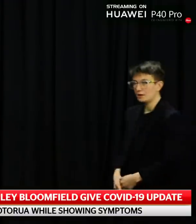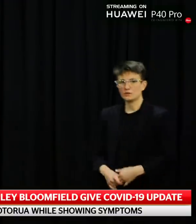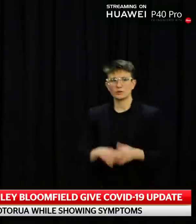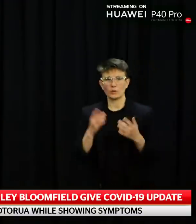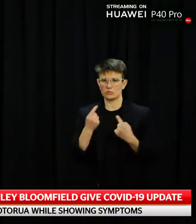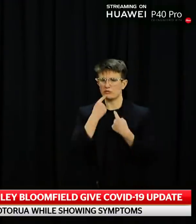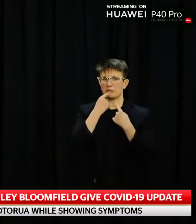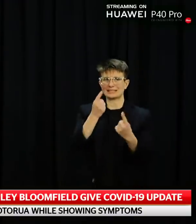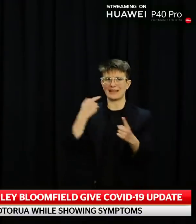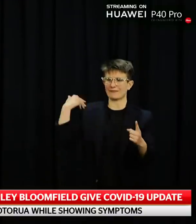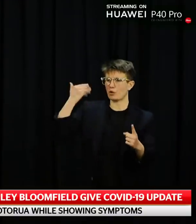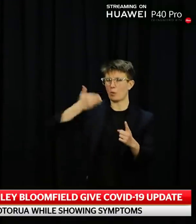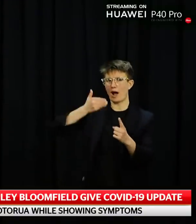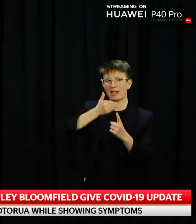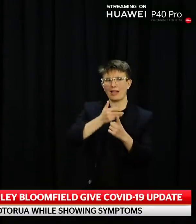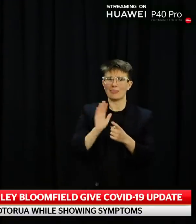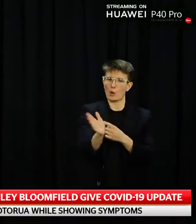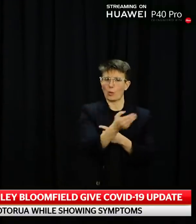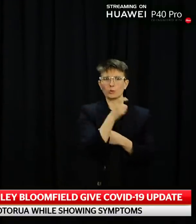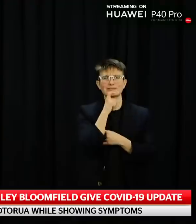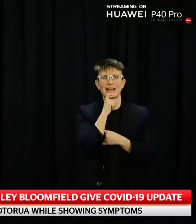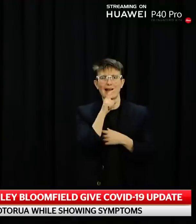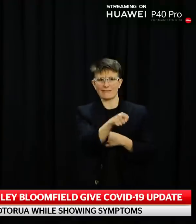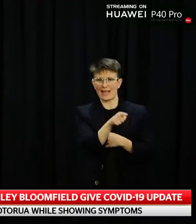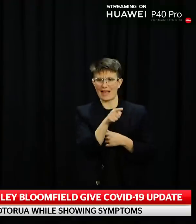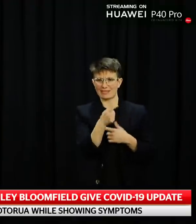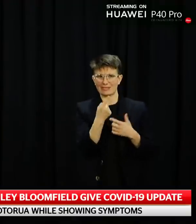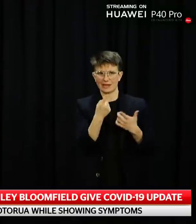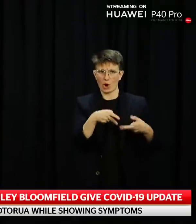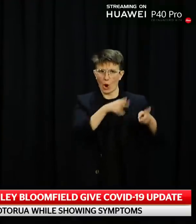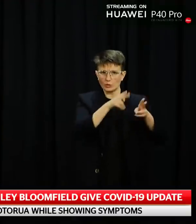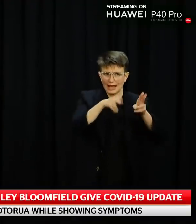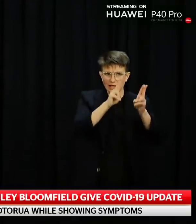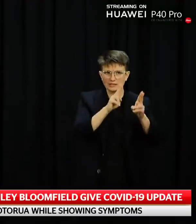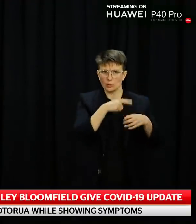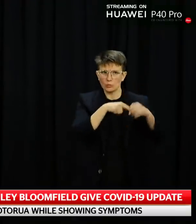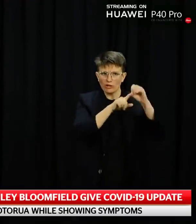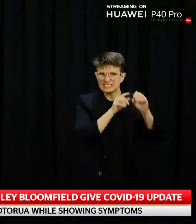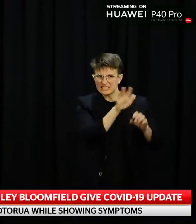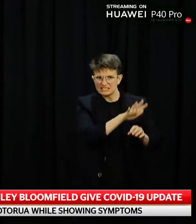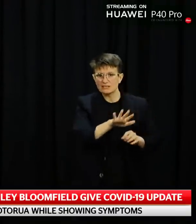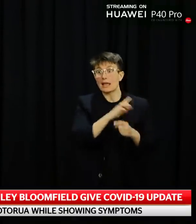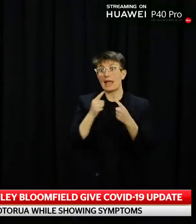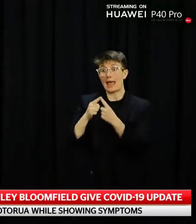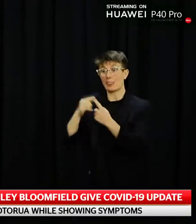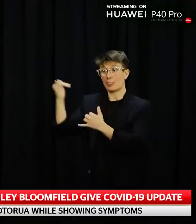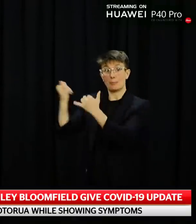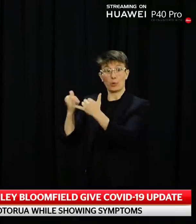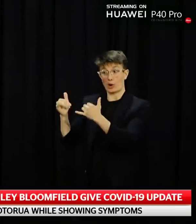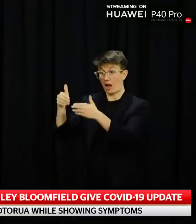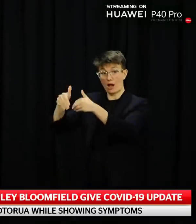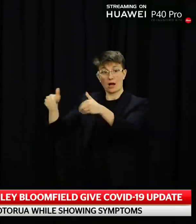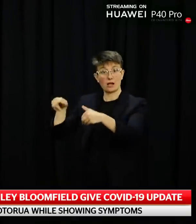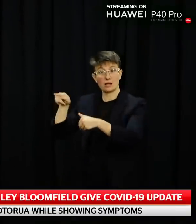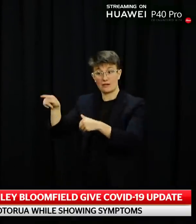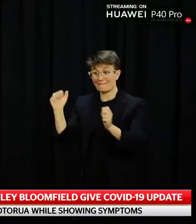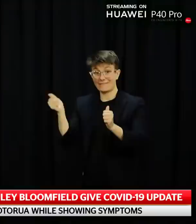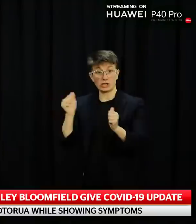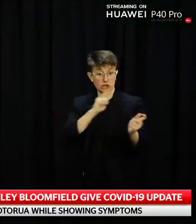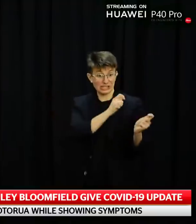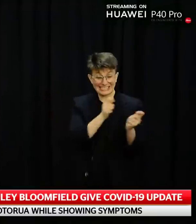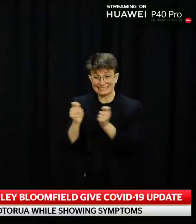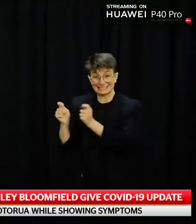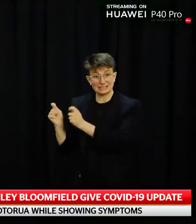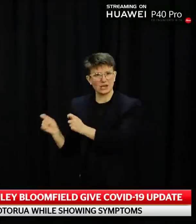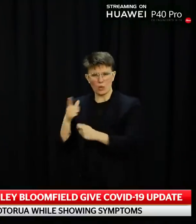tested. Why did you say last night that we will now test all of them? So just to be clear, at the jet park